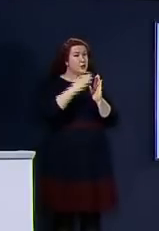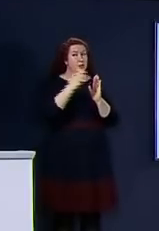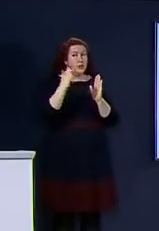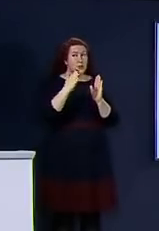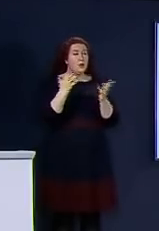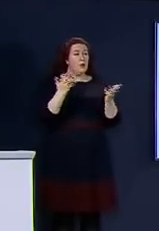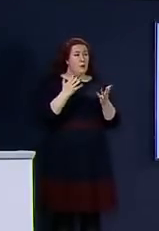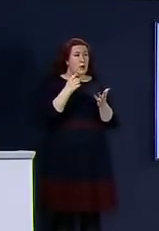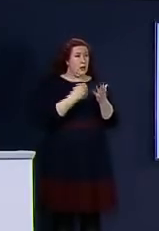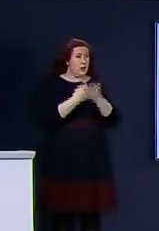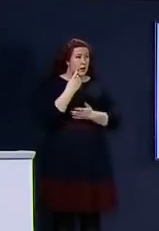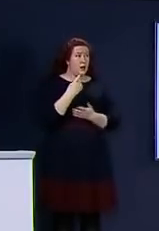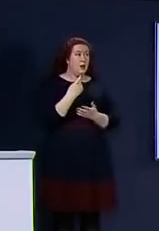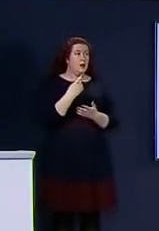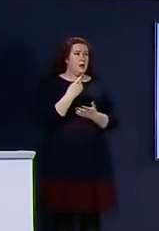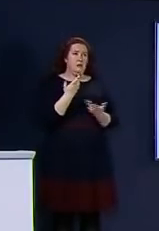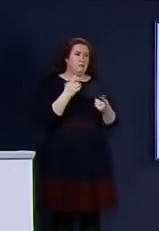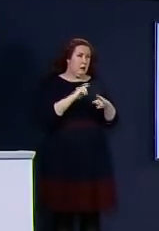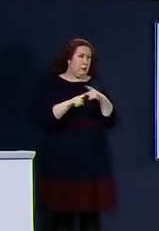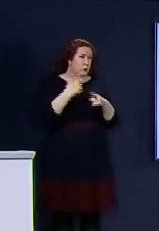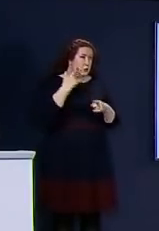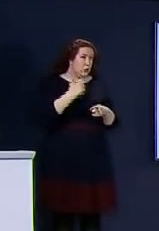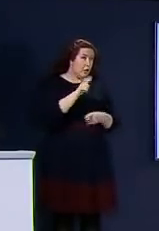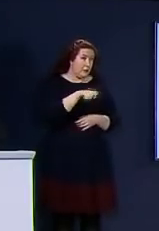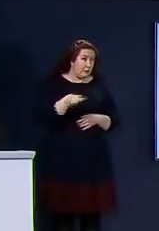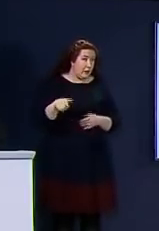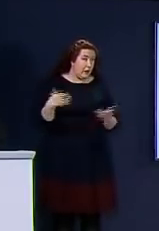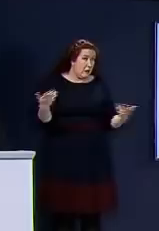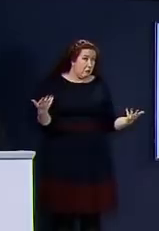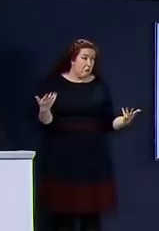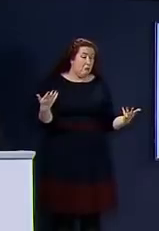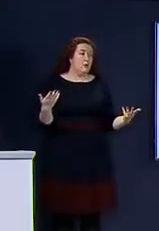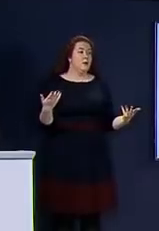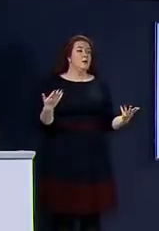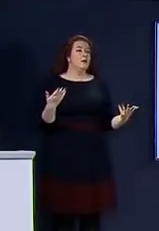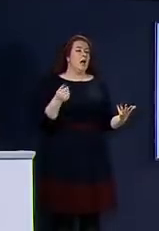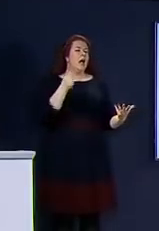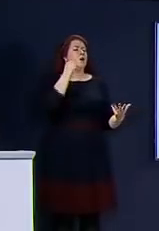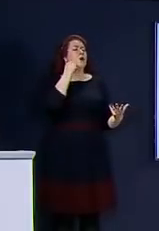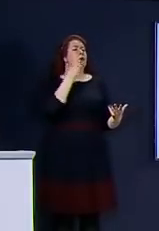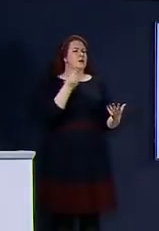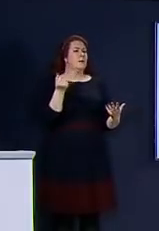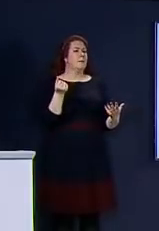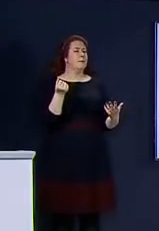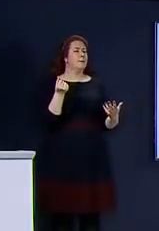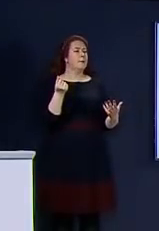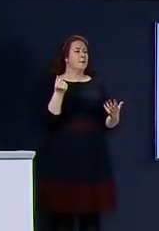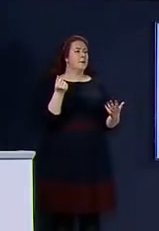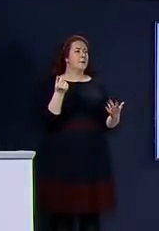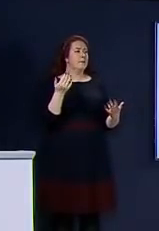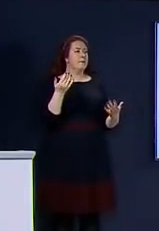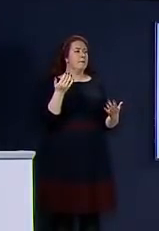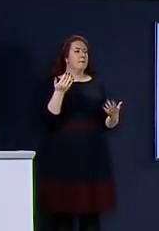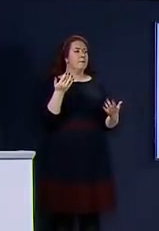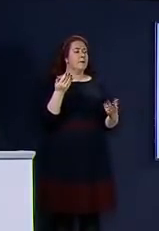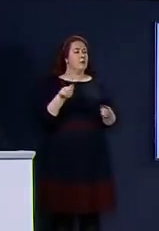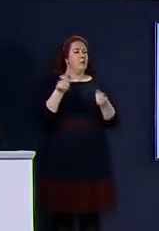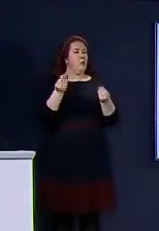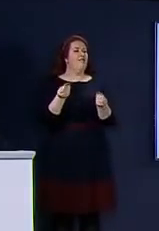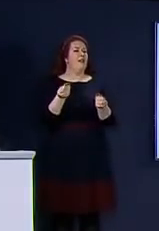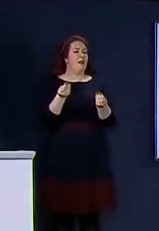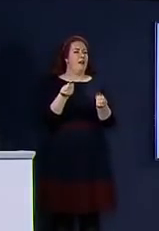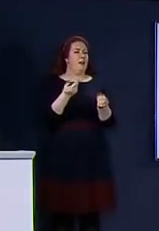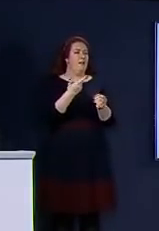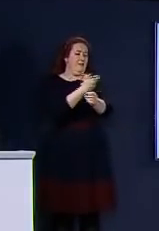are appearing? Is it mainly among younger people? I note that part of the response has been offering vaccination to